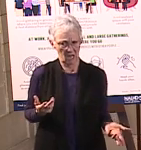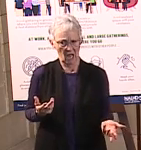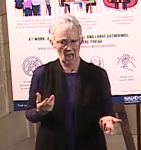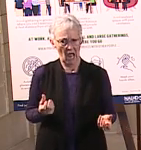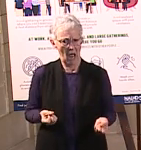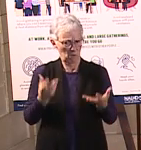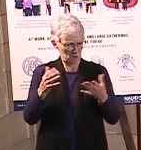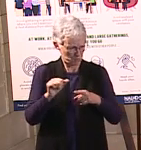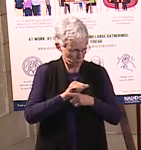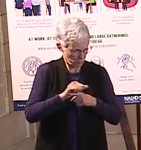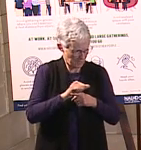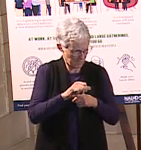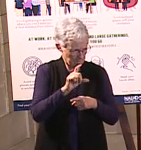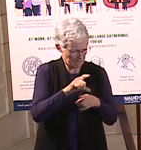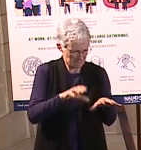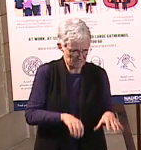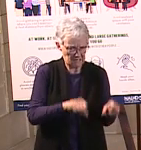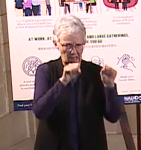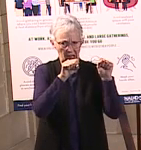to make.